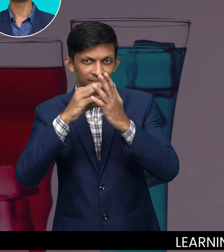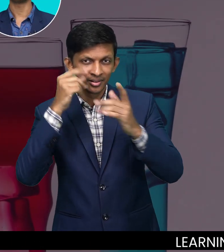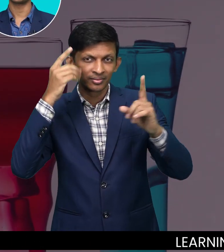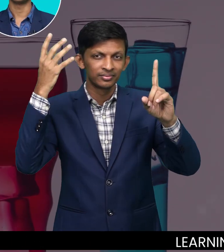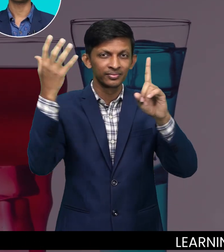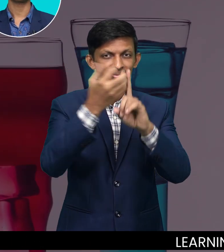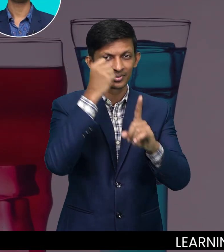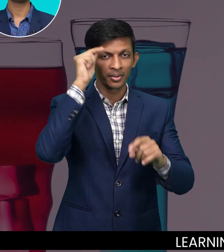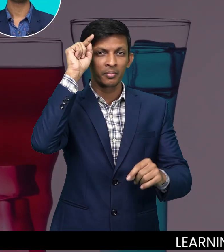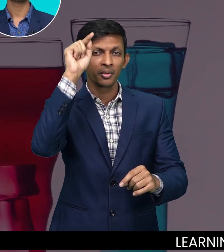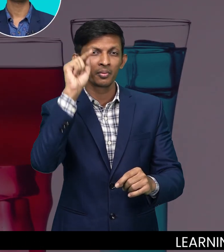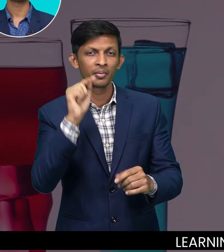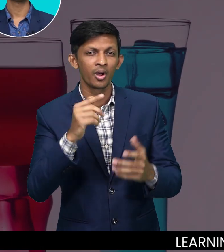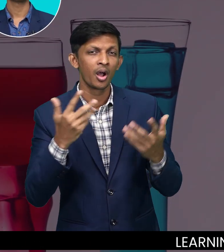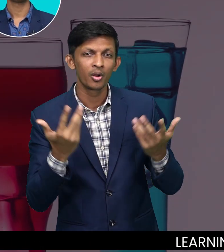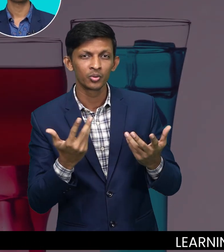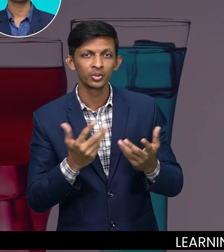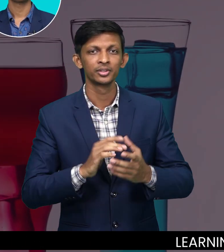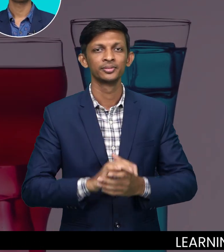Learning outcomes.